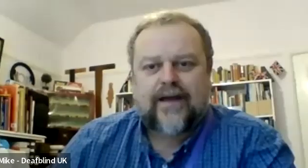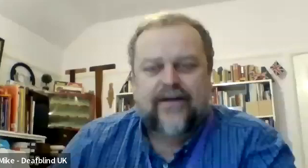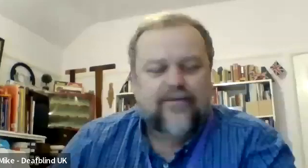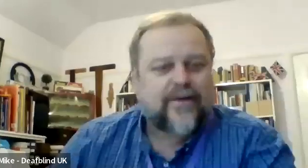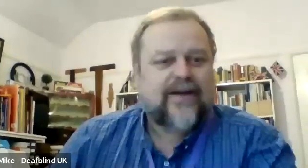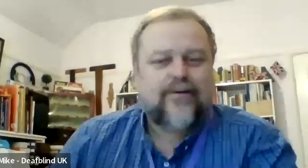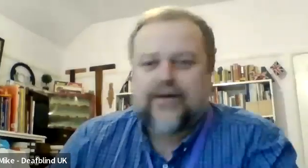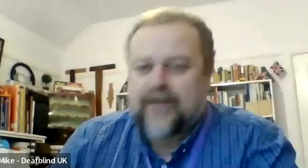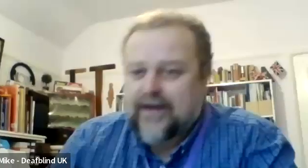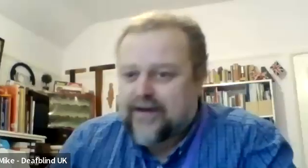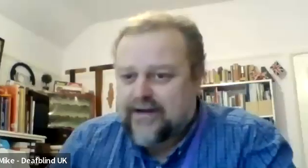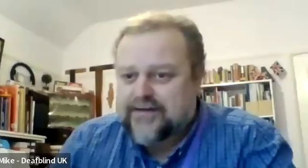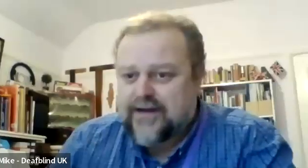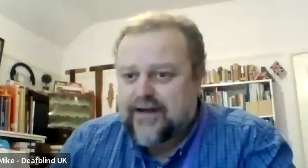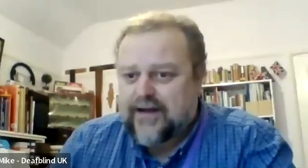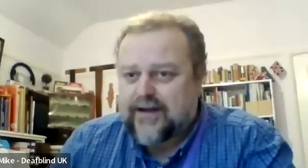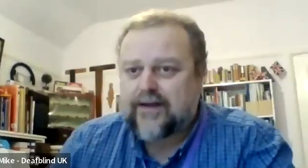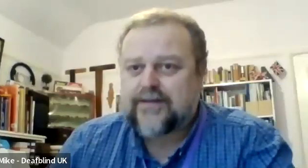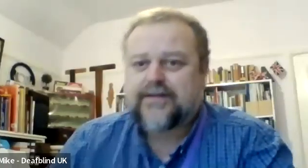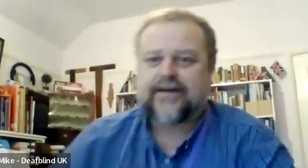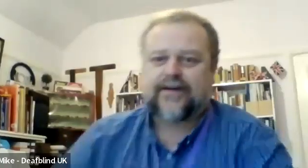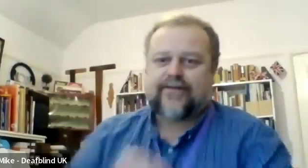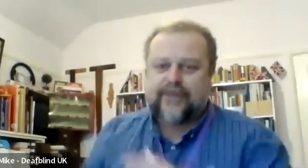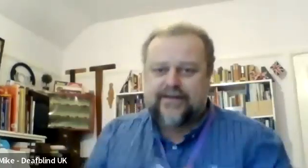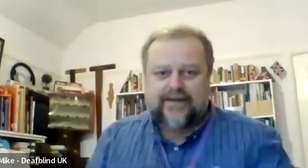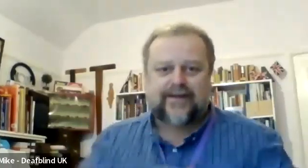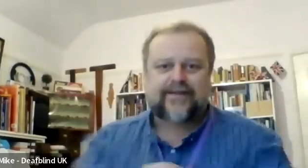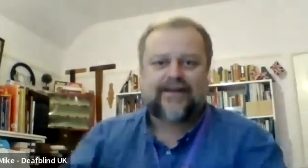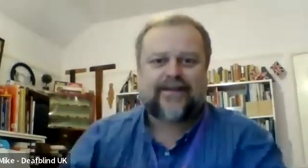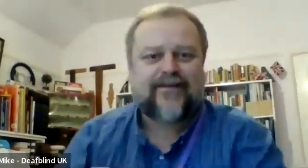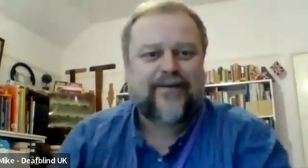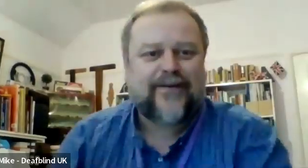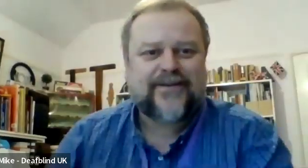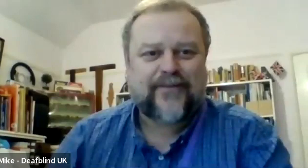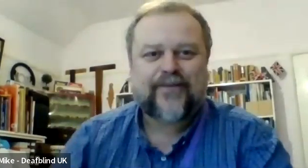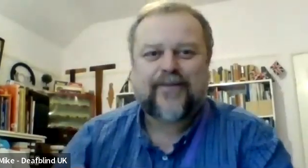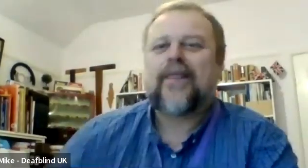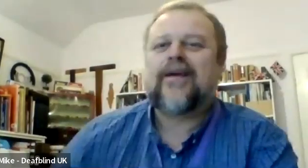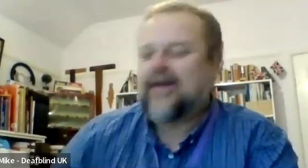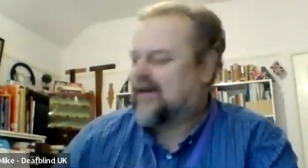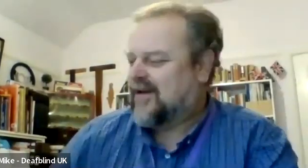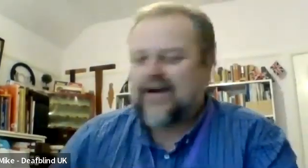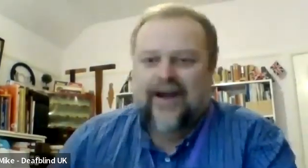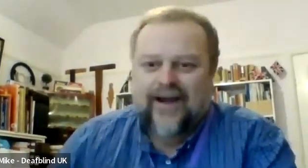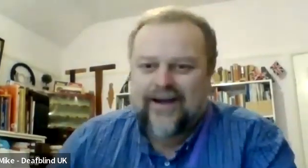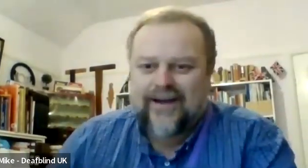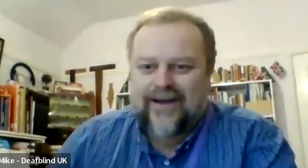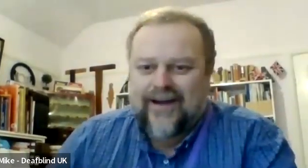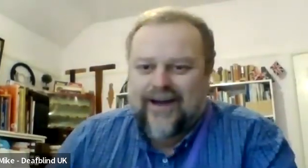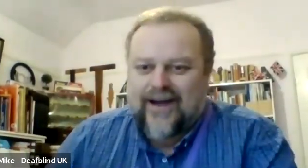Okay, everybody, how are we doing? I think that's the allotted time for restart. Thank you very much.